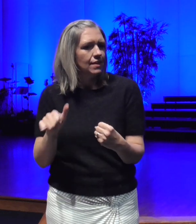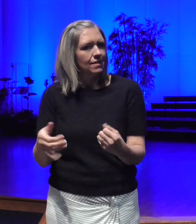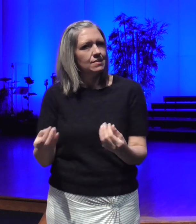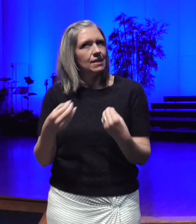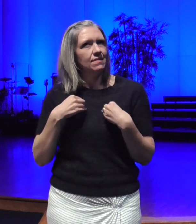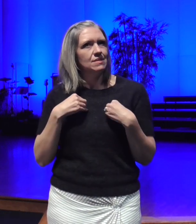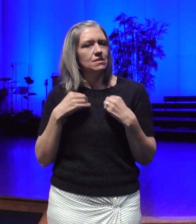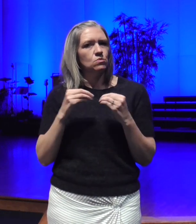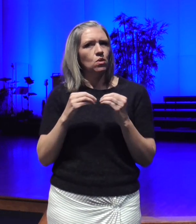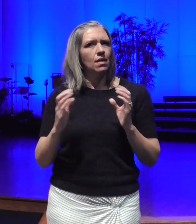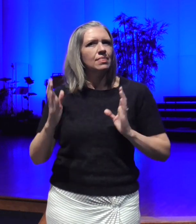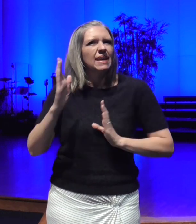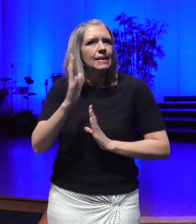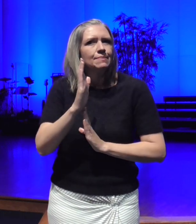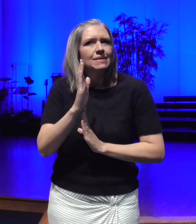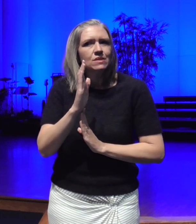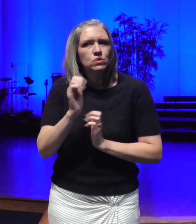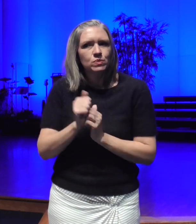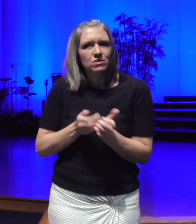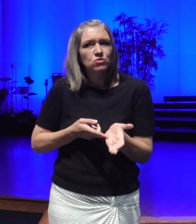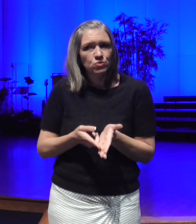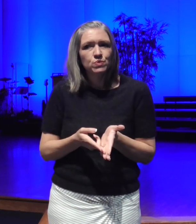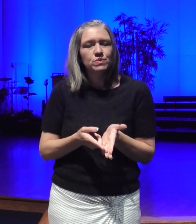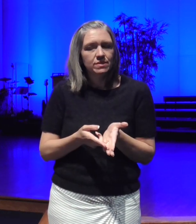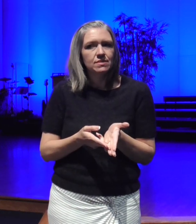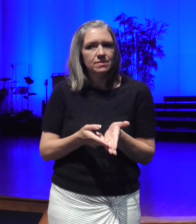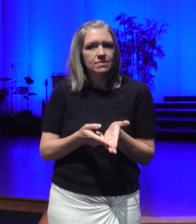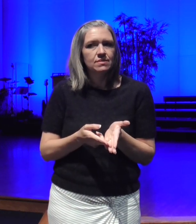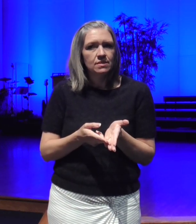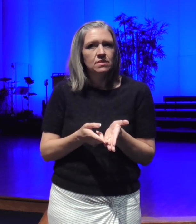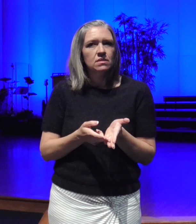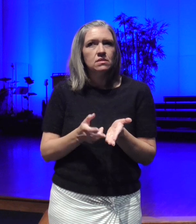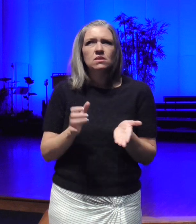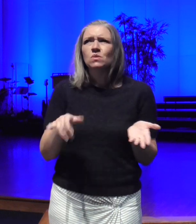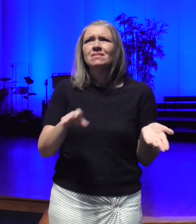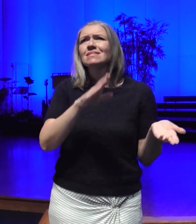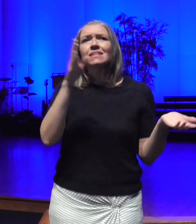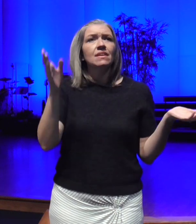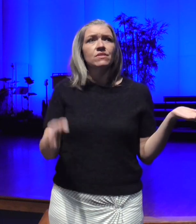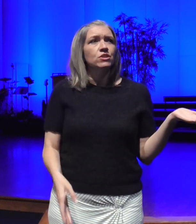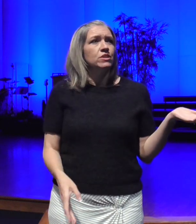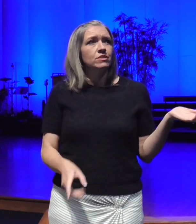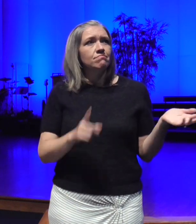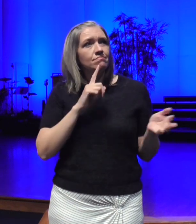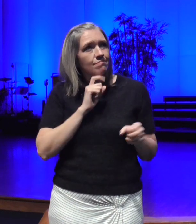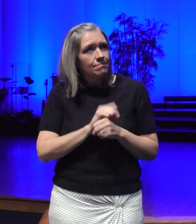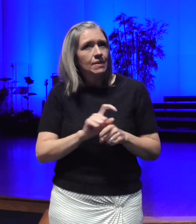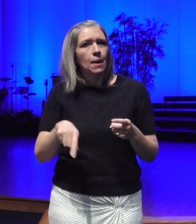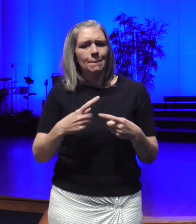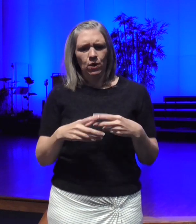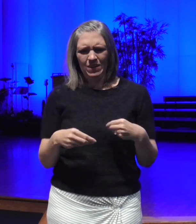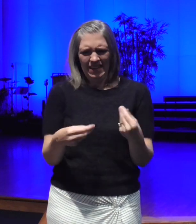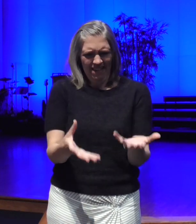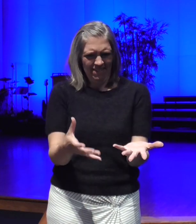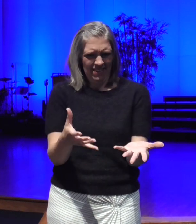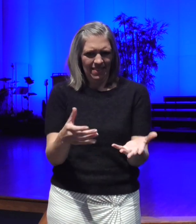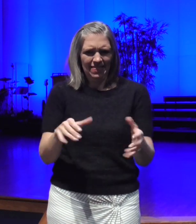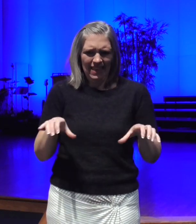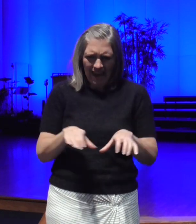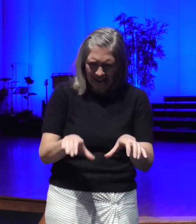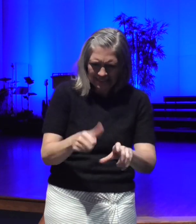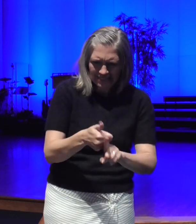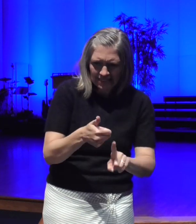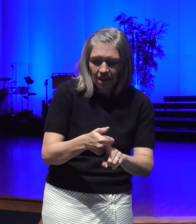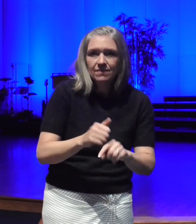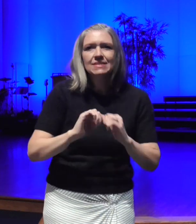in alignment with the truth of who we are. And so it's never about giving in and of itself. It's about how we